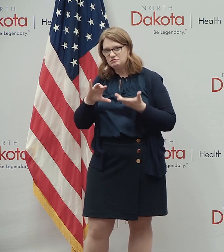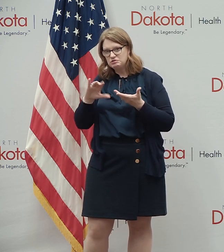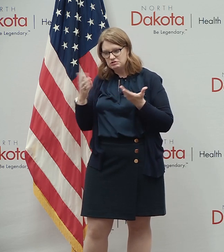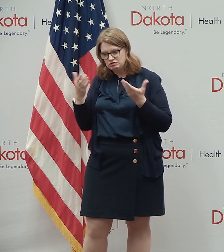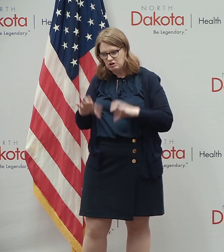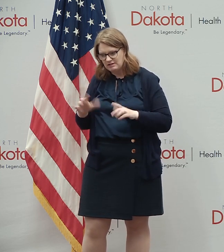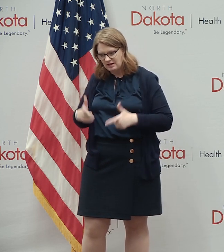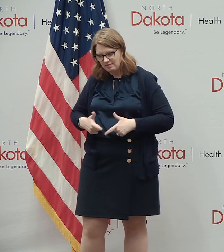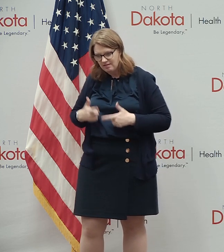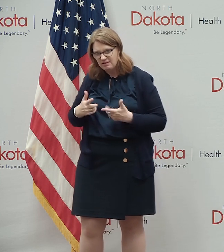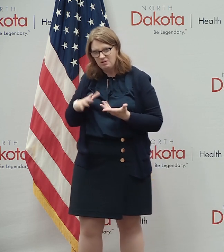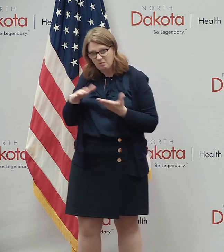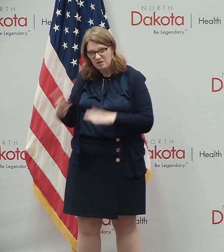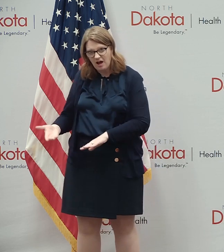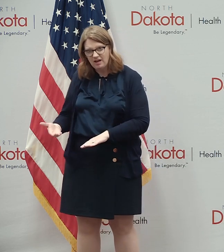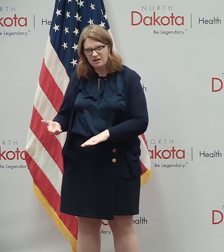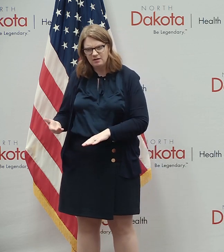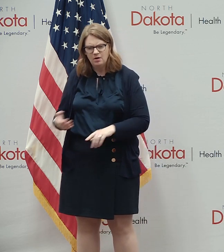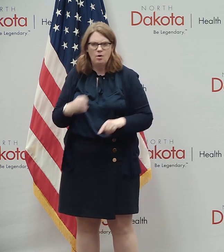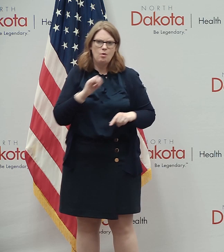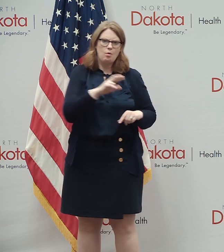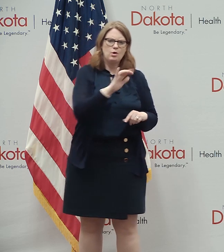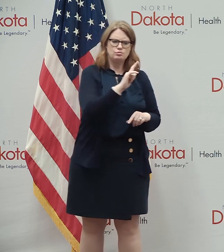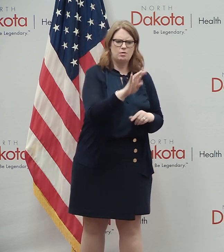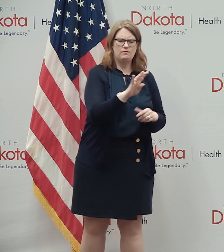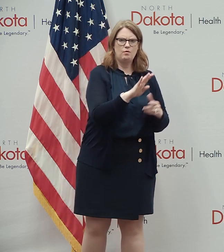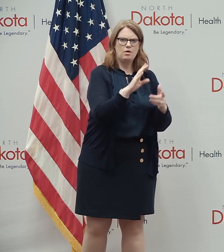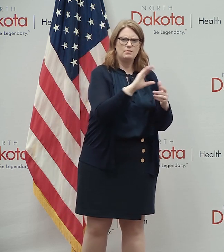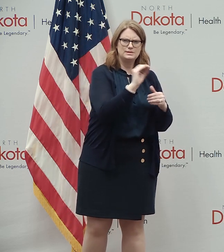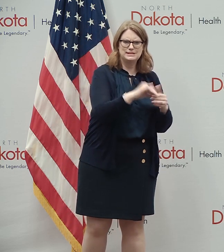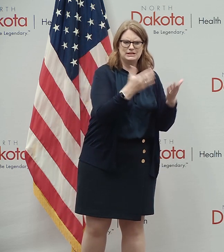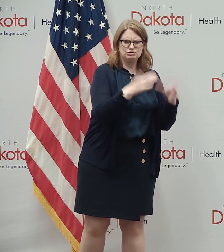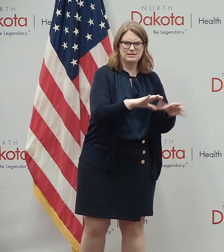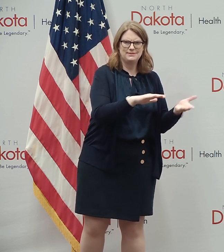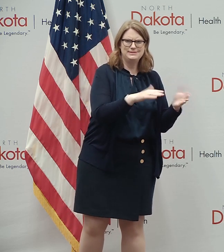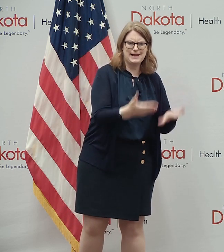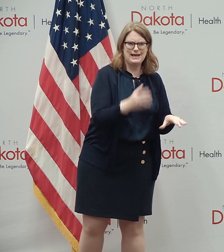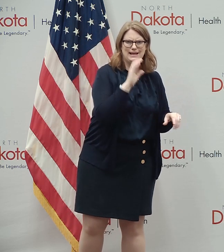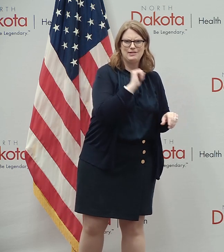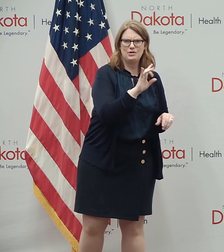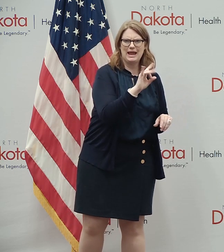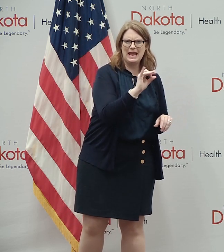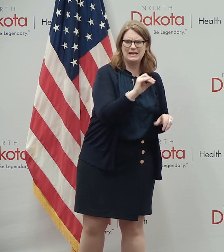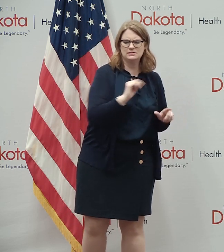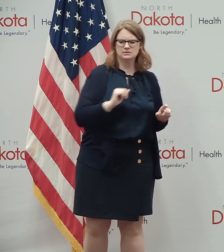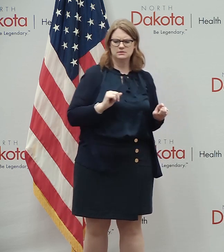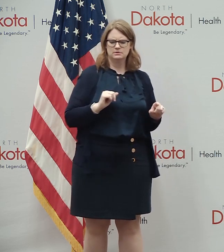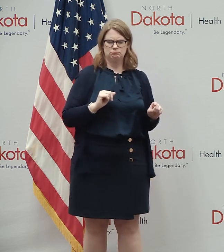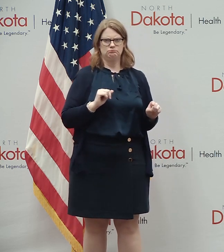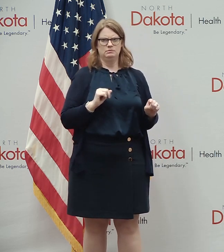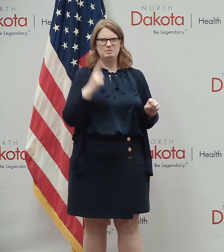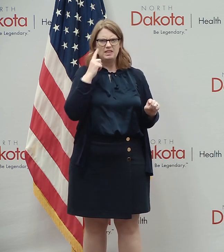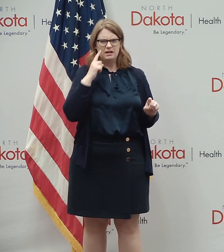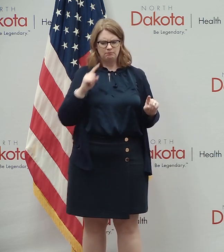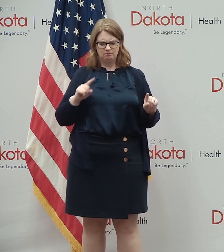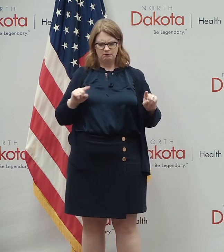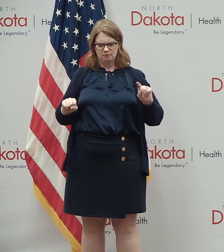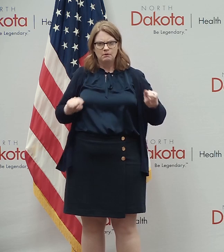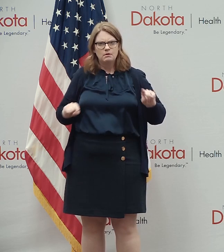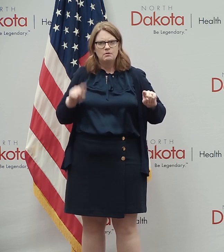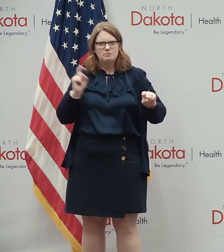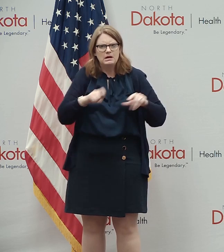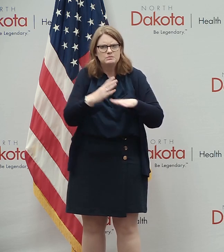in their 80s of passing away, you probably would also be saying, hey, what are we doing to protect those that are